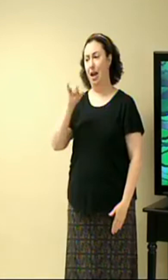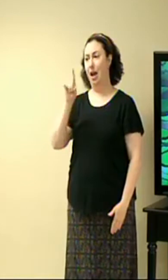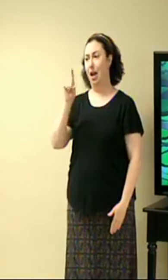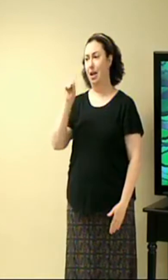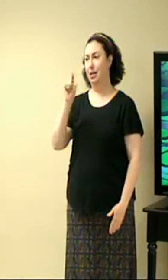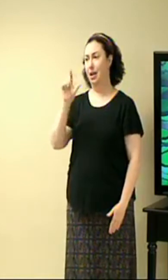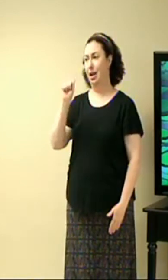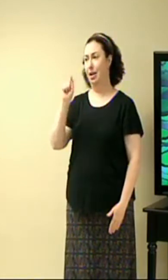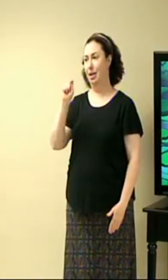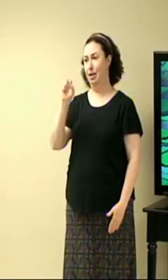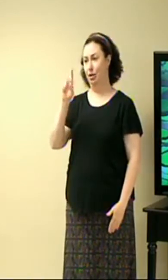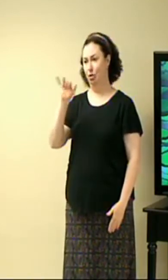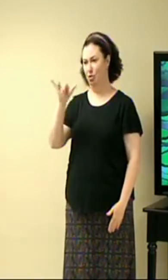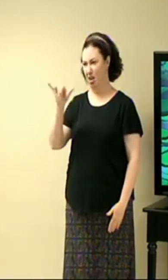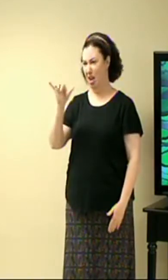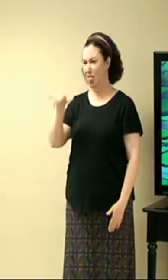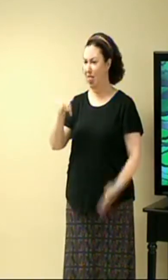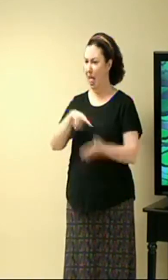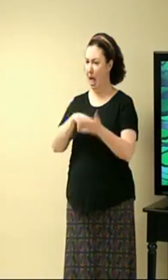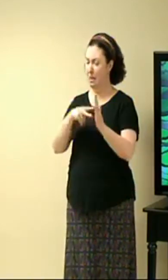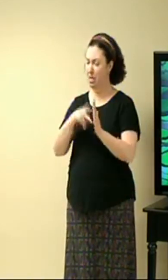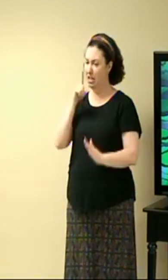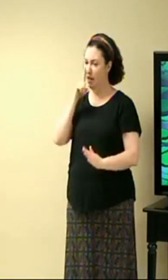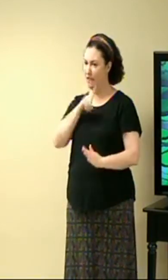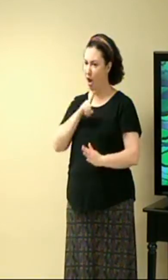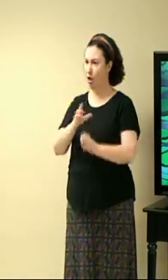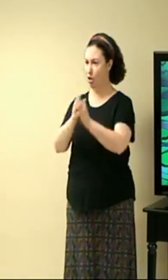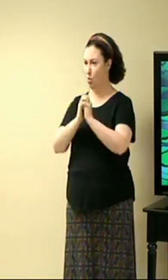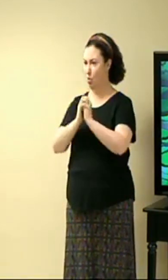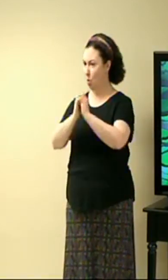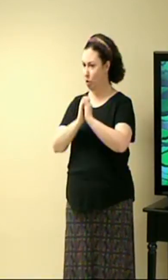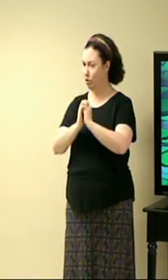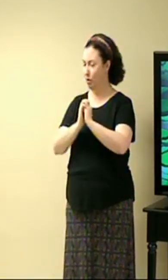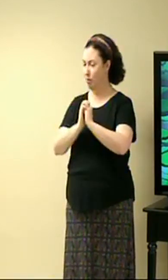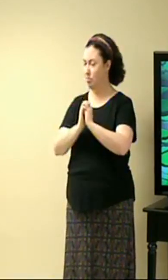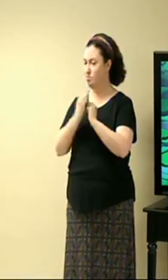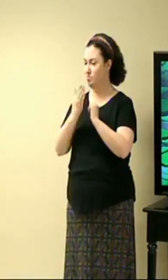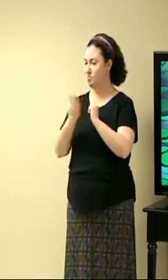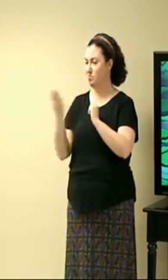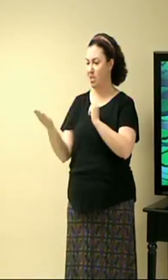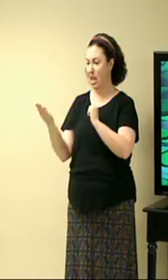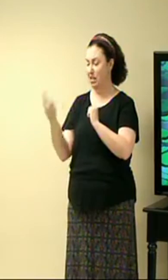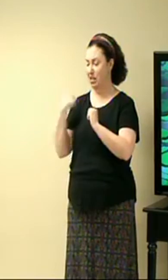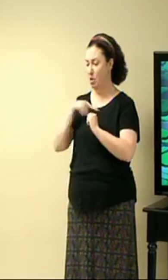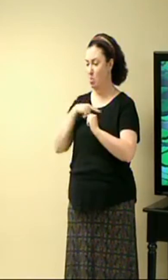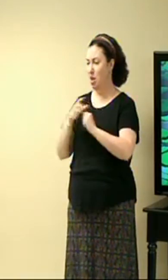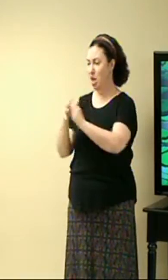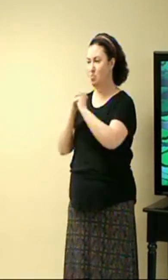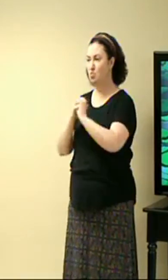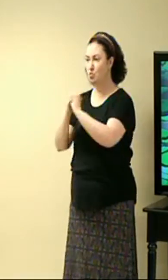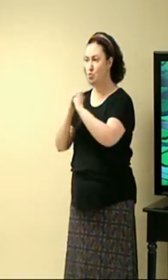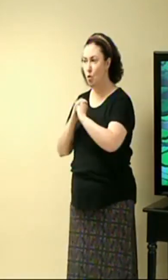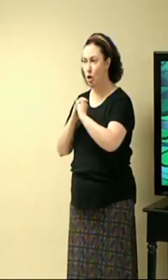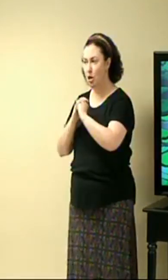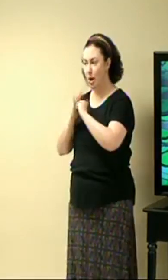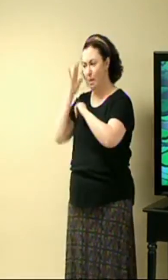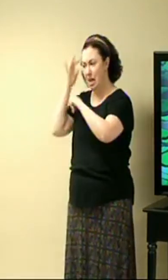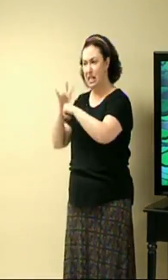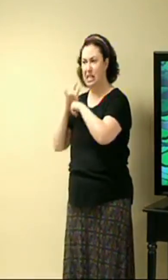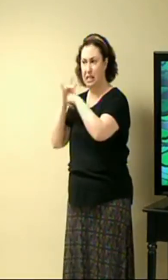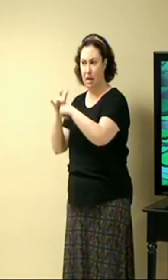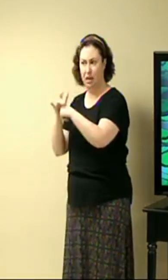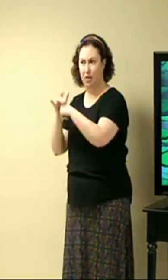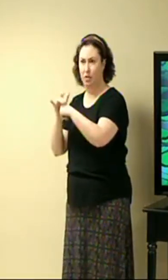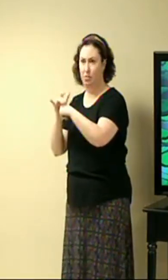Idolatry means false worship. It means we worship other gods. Friends, the truth is, at the root of every sin